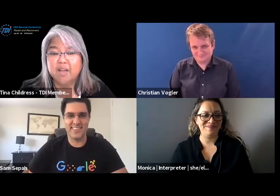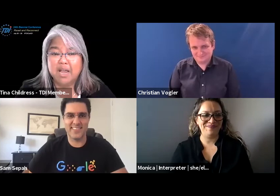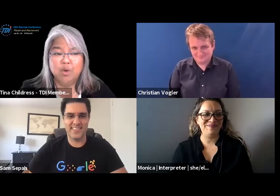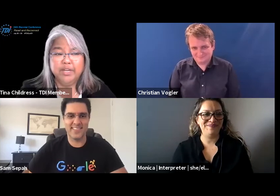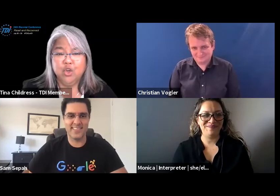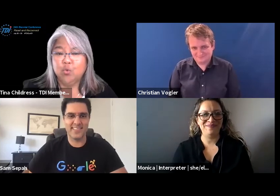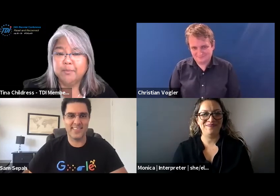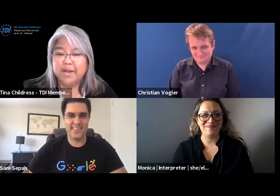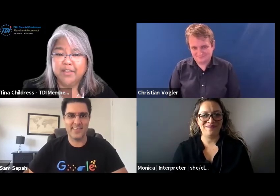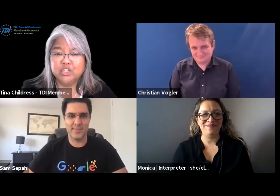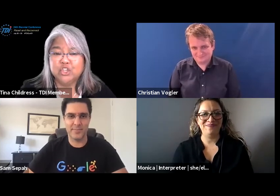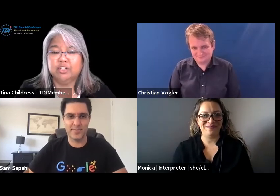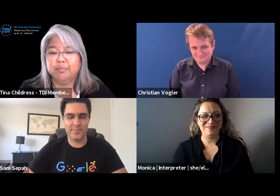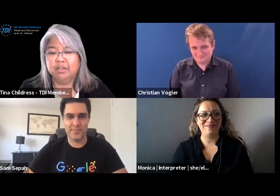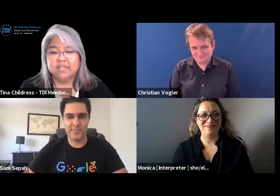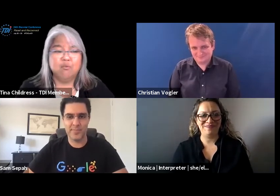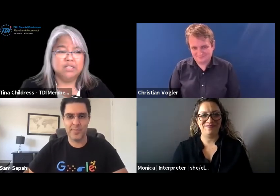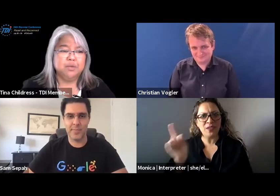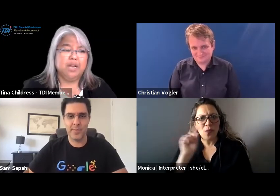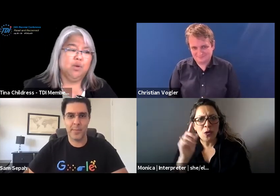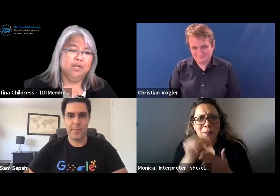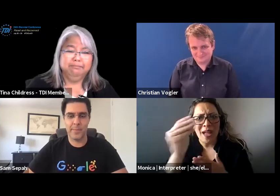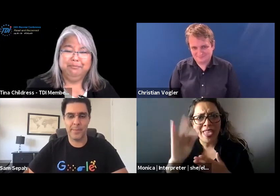Sam, I want to know where to buy that shirt because I want to buy one.